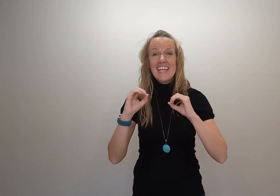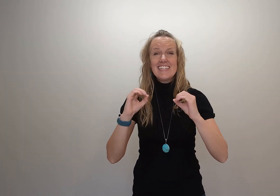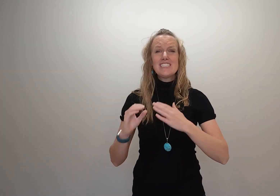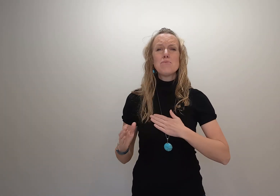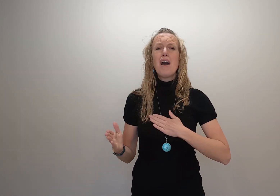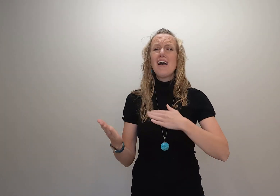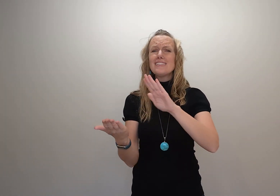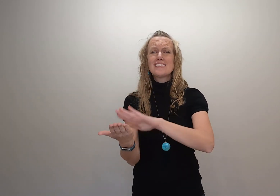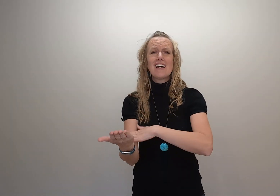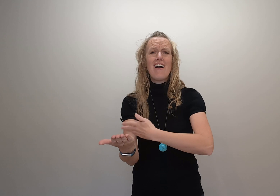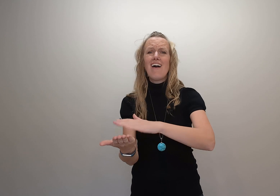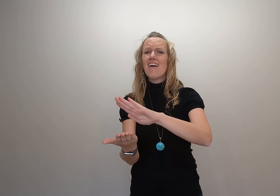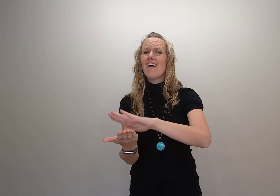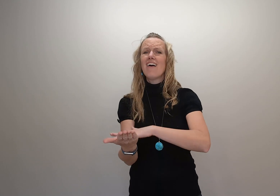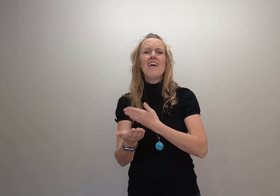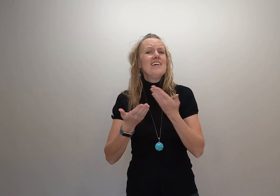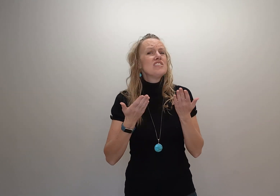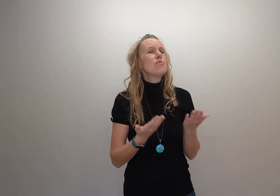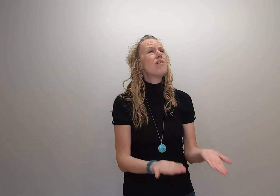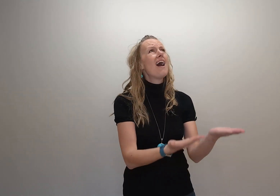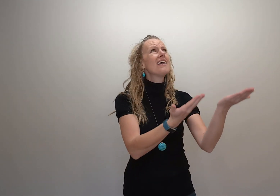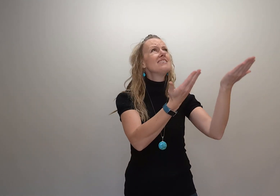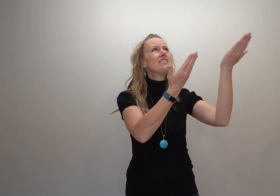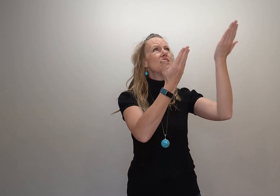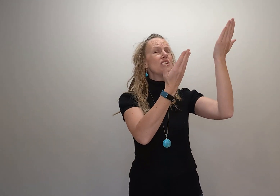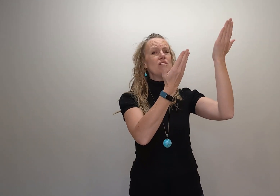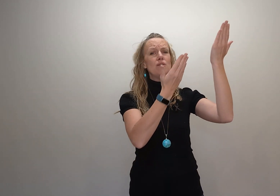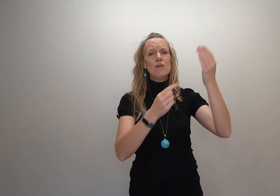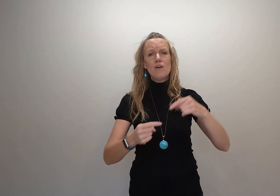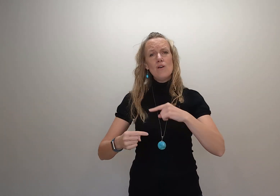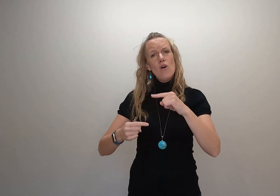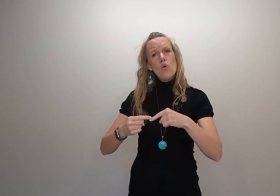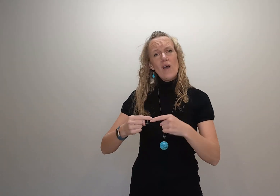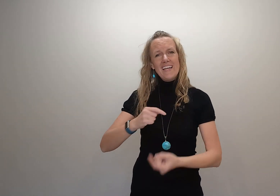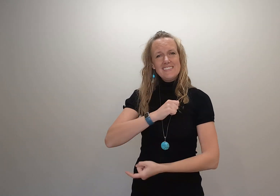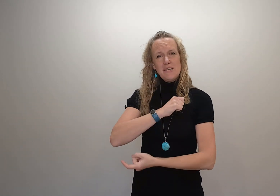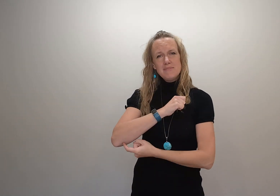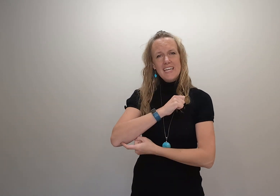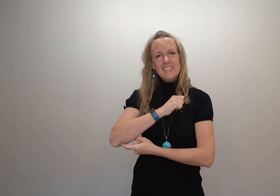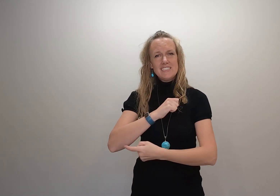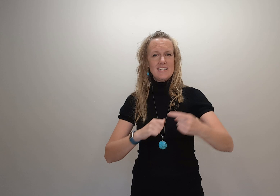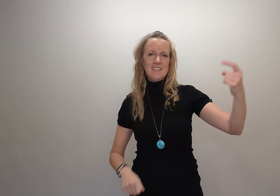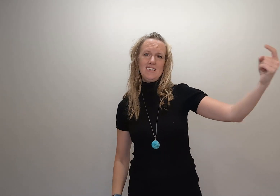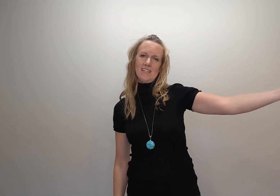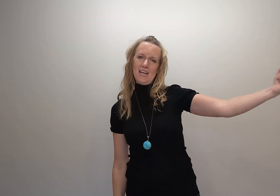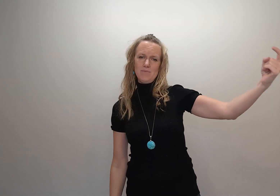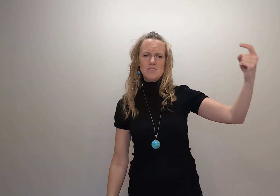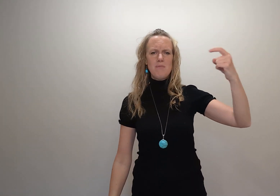teach my song to rise to you when temptation comes